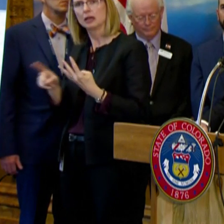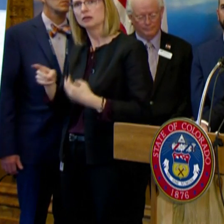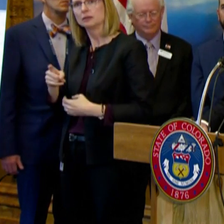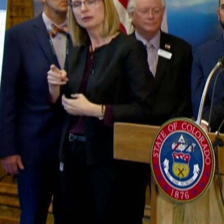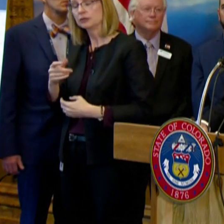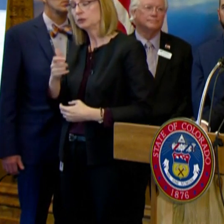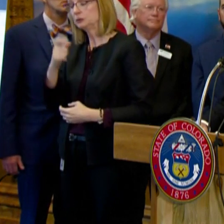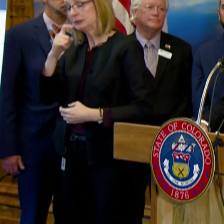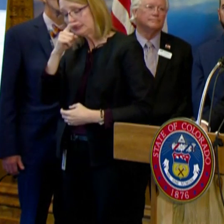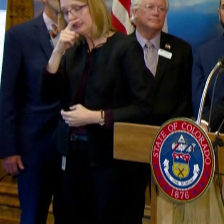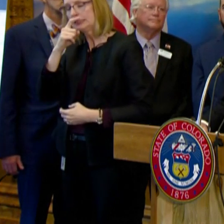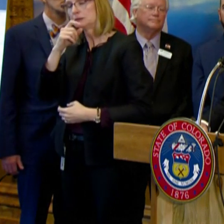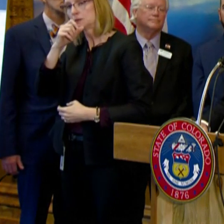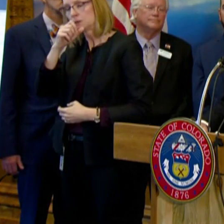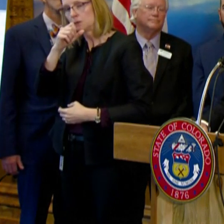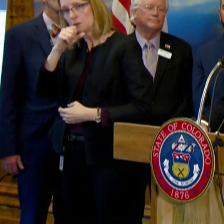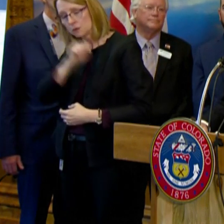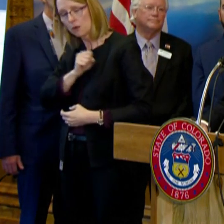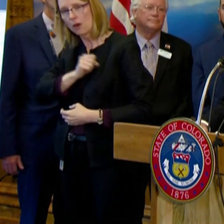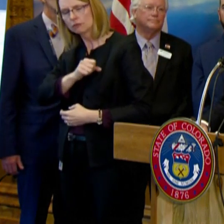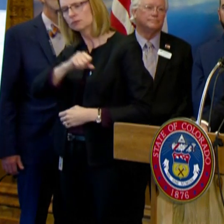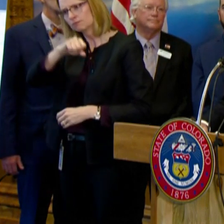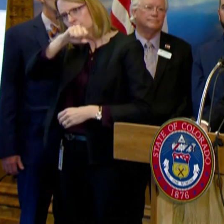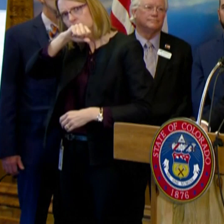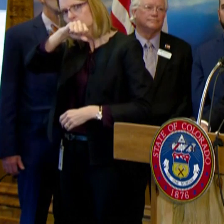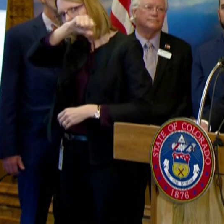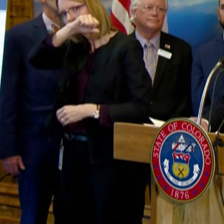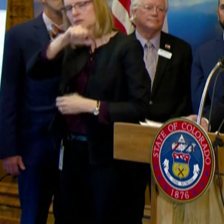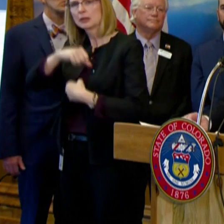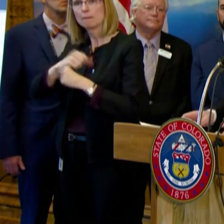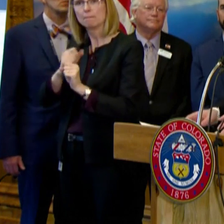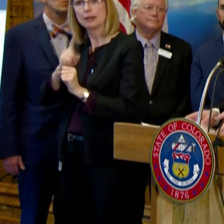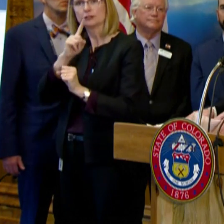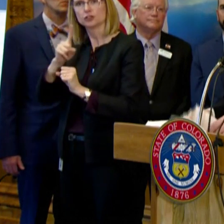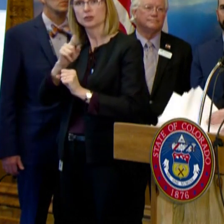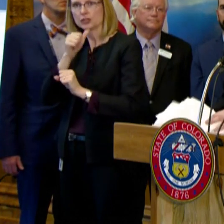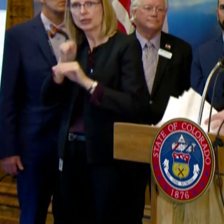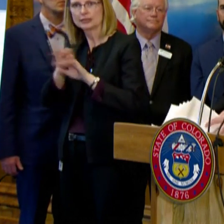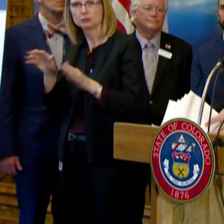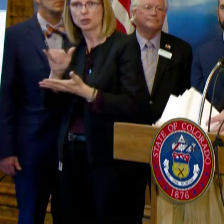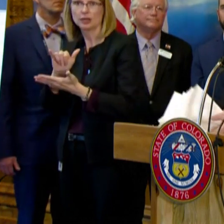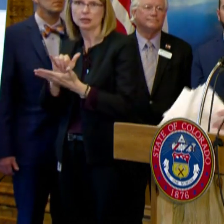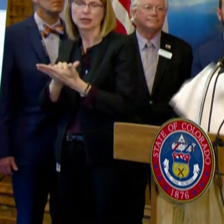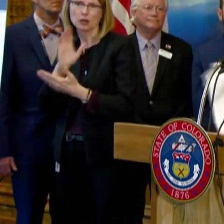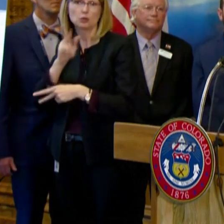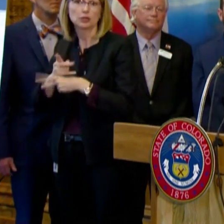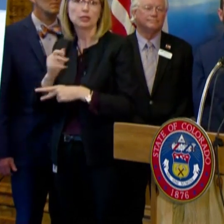help prevent the outbreak of something like coronavirus in our state of Colorado. Thank you.